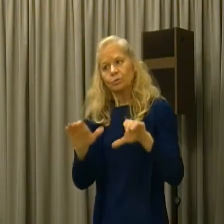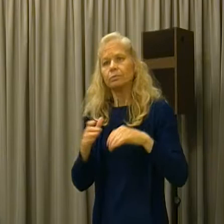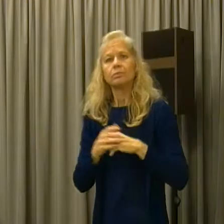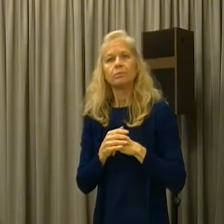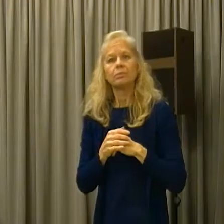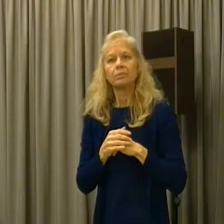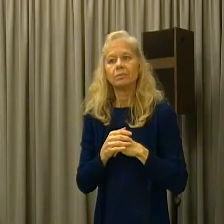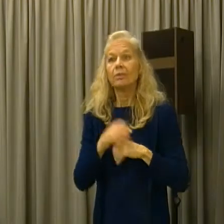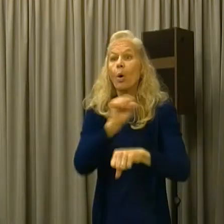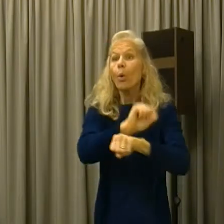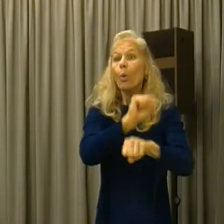Since I was saved,